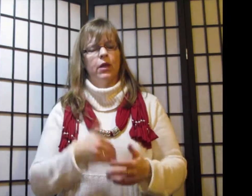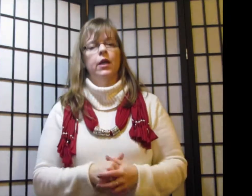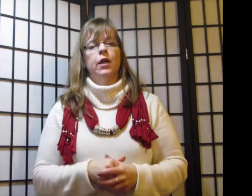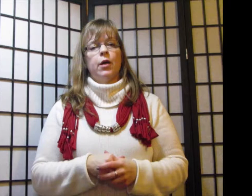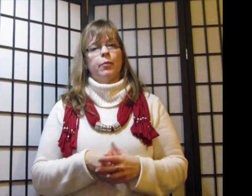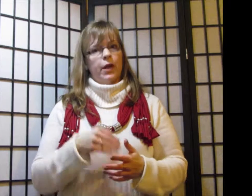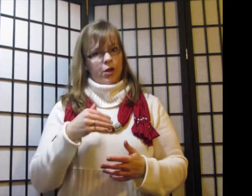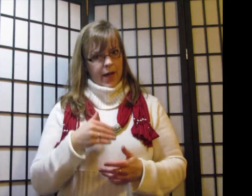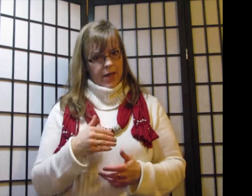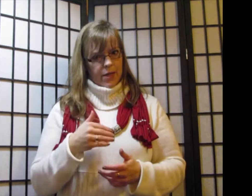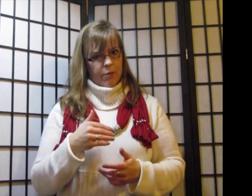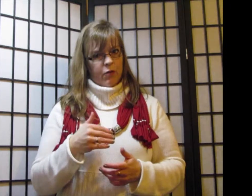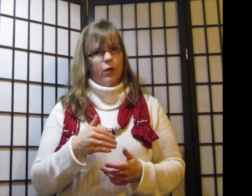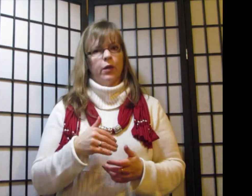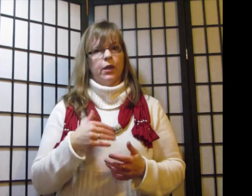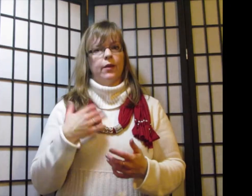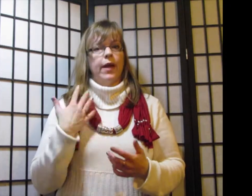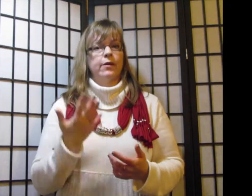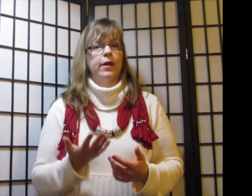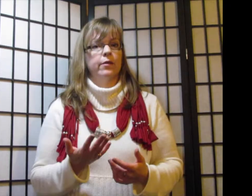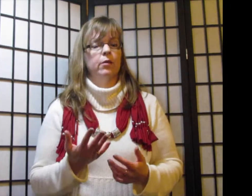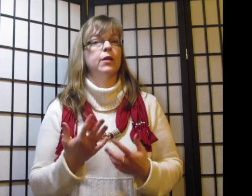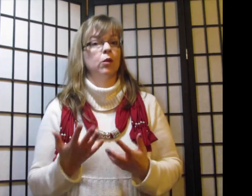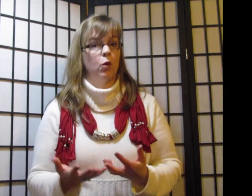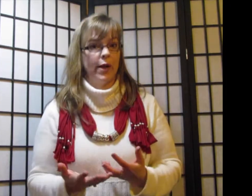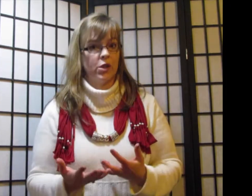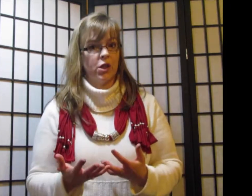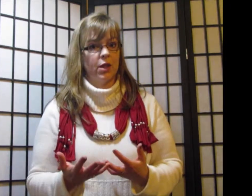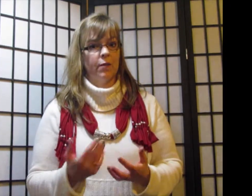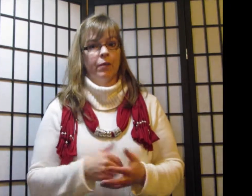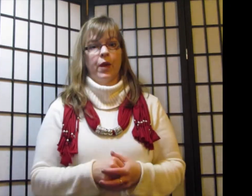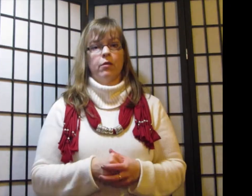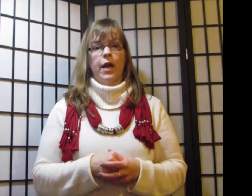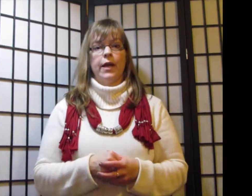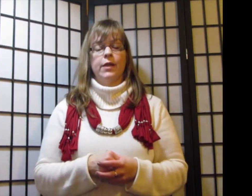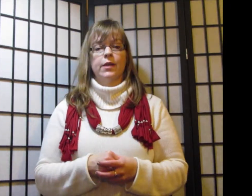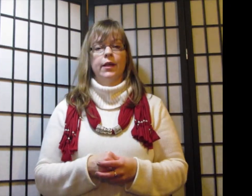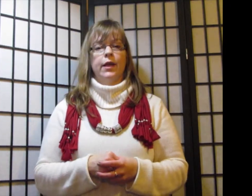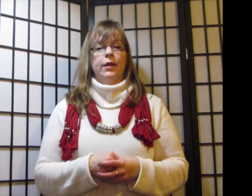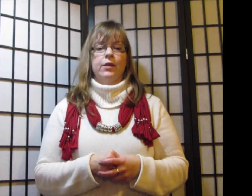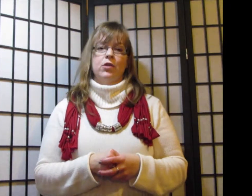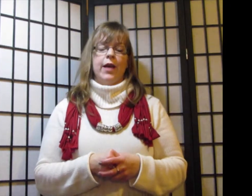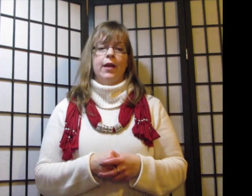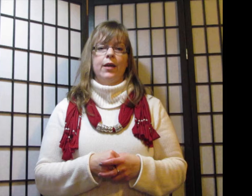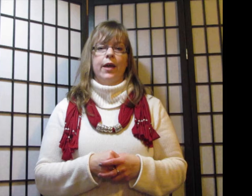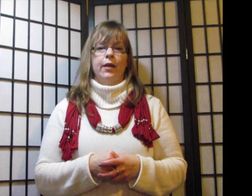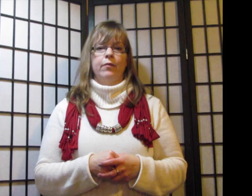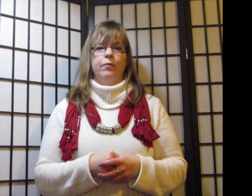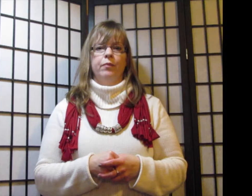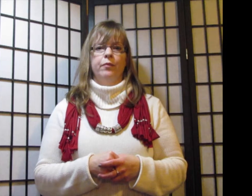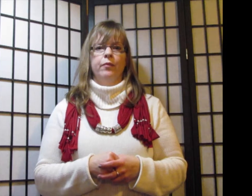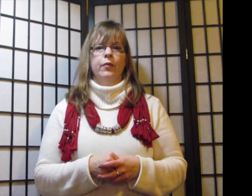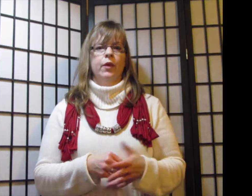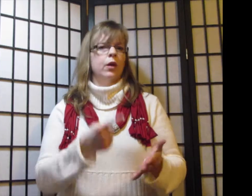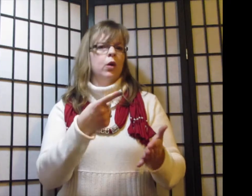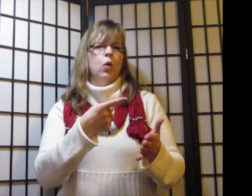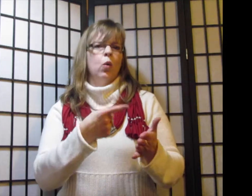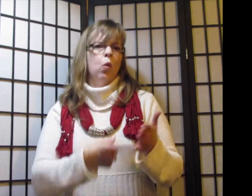But your head tips forward. That tells them it's a question. All right? Let's try that again.